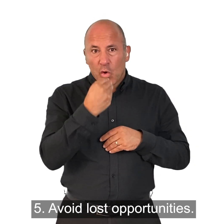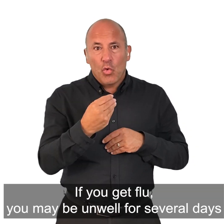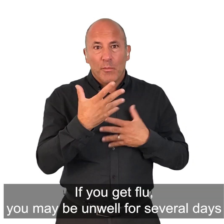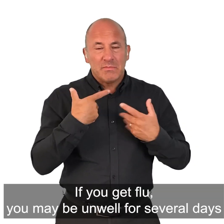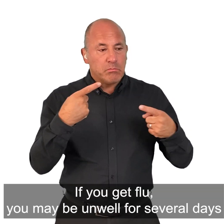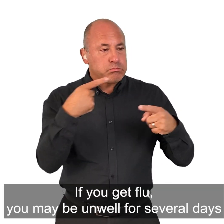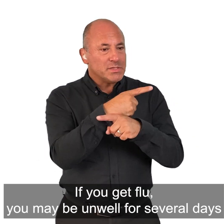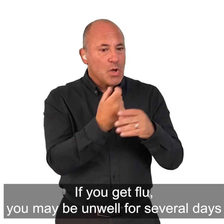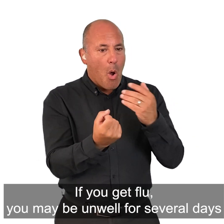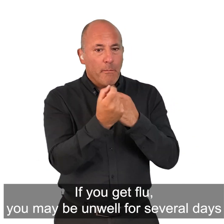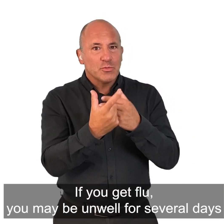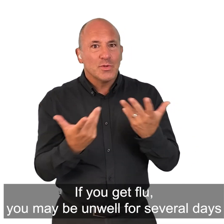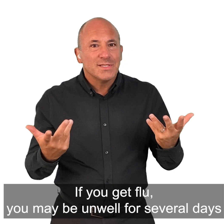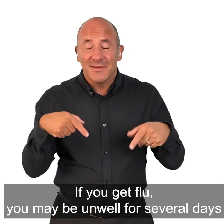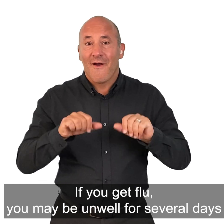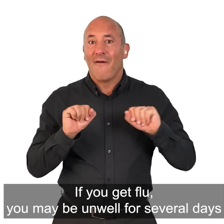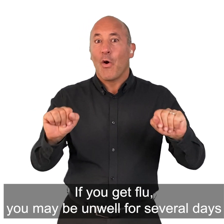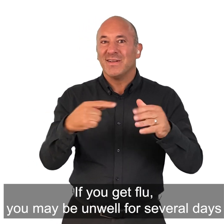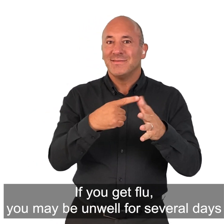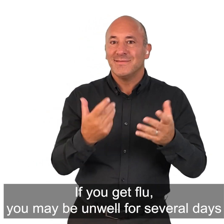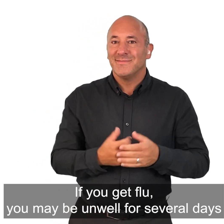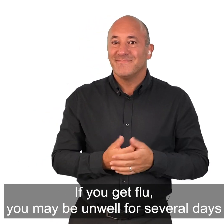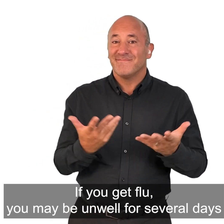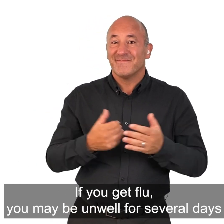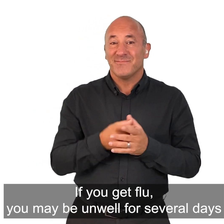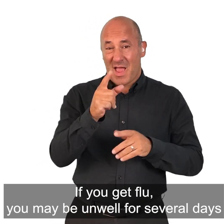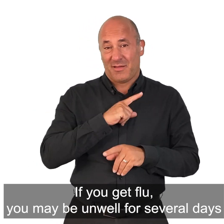If you get flu, you may be unwell for several days